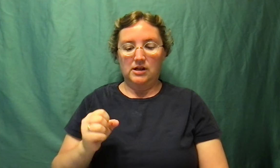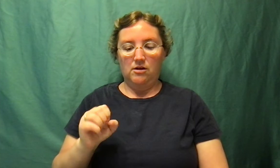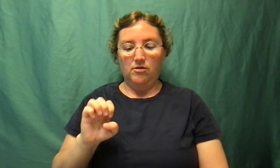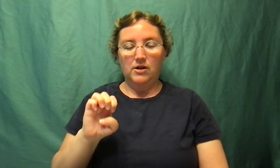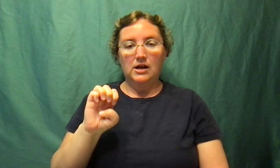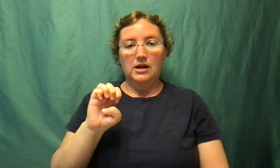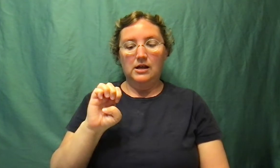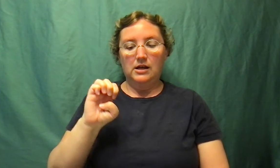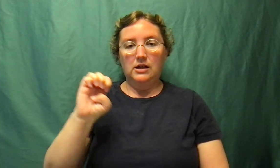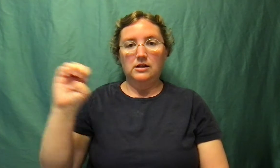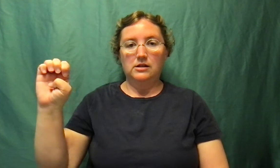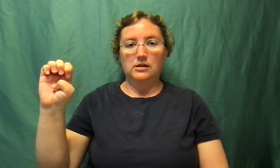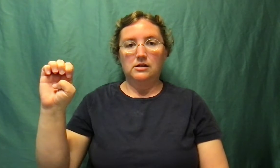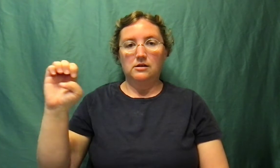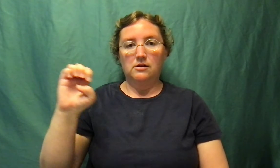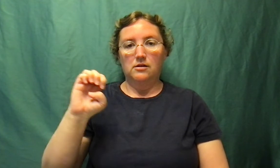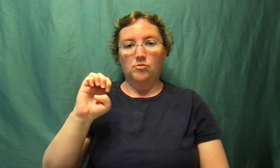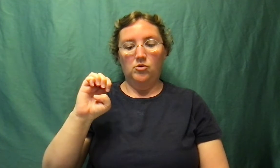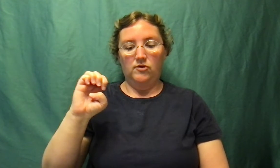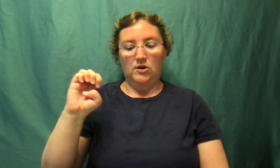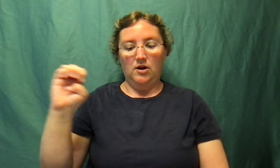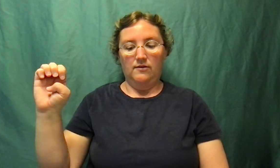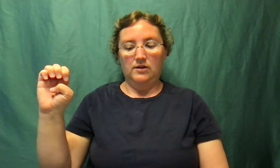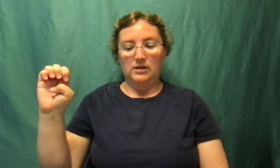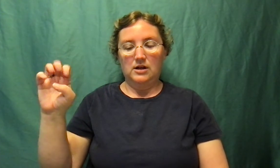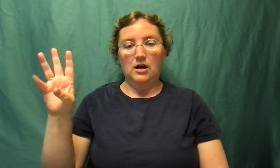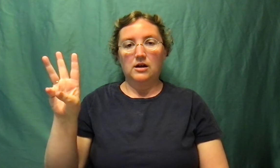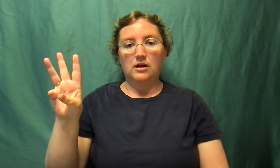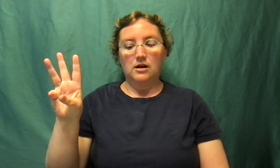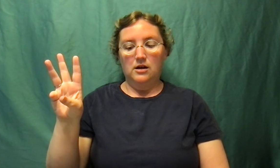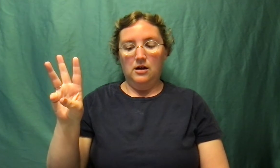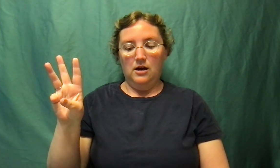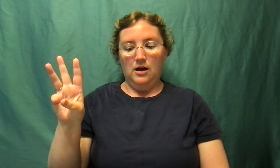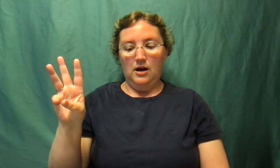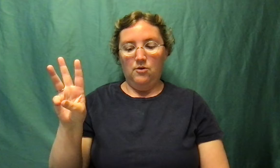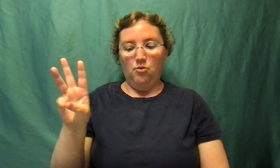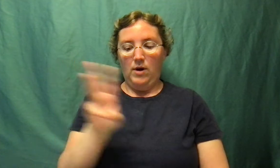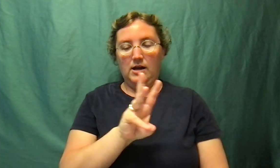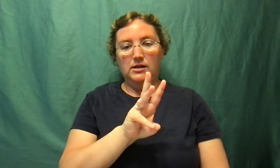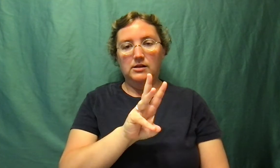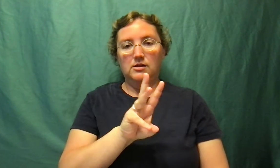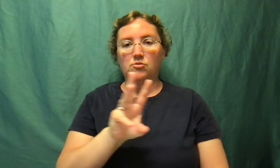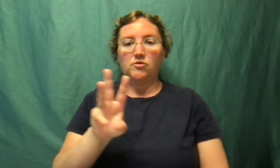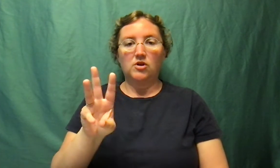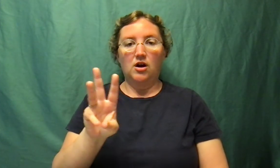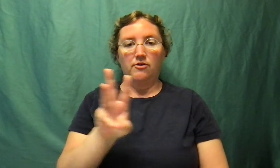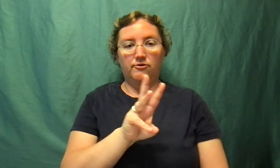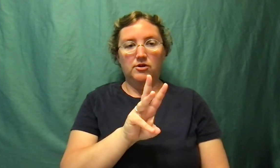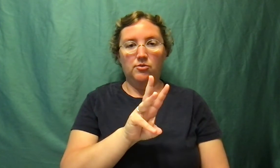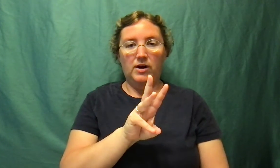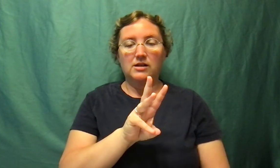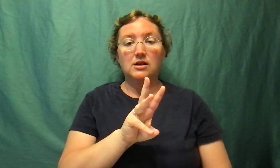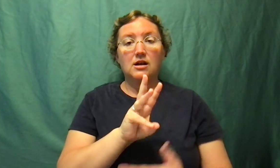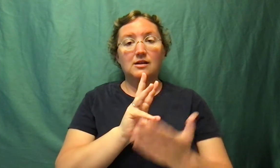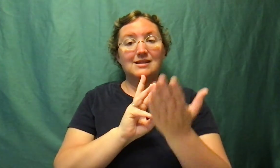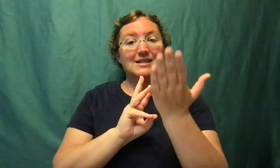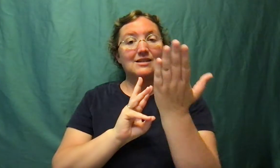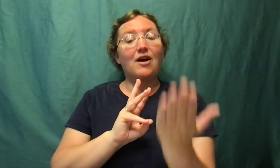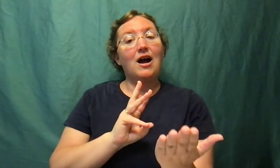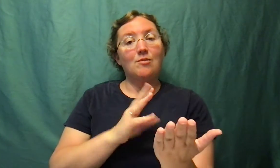south. East moves off to the side. And west moves off to the west. This is as if I am